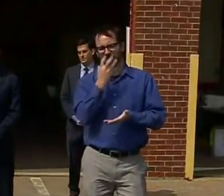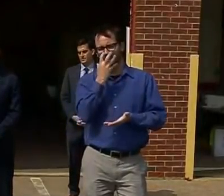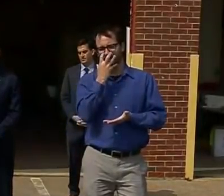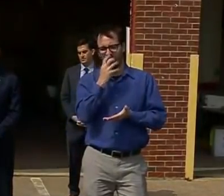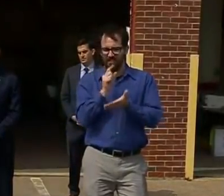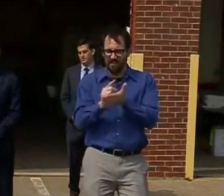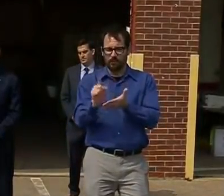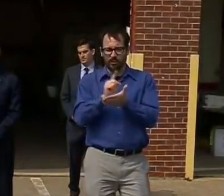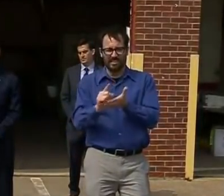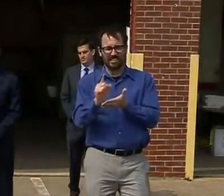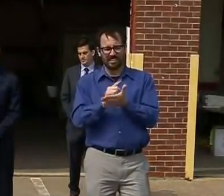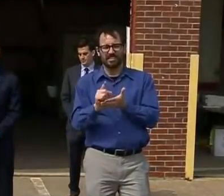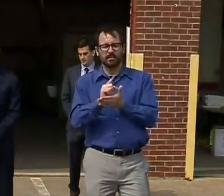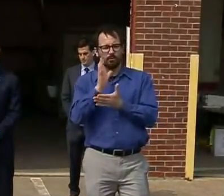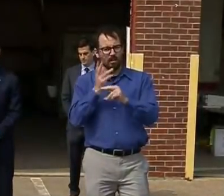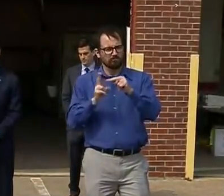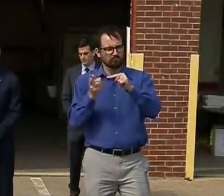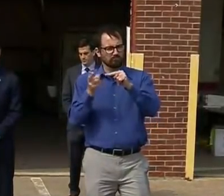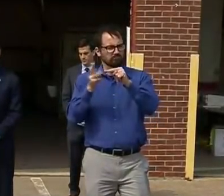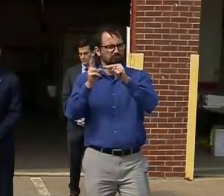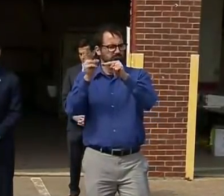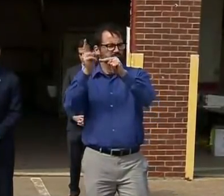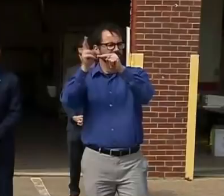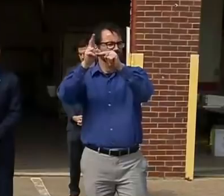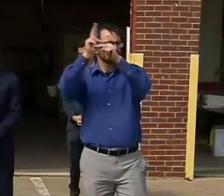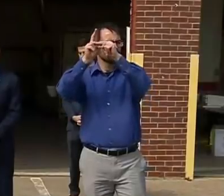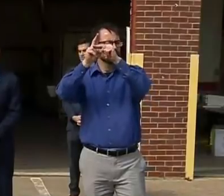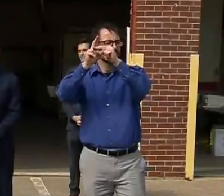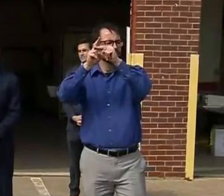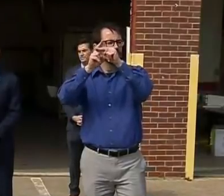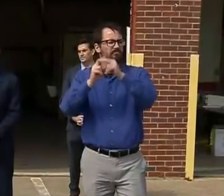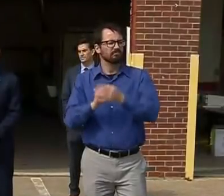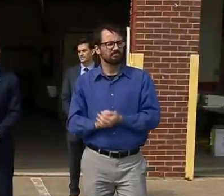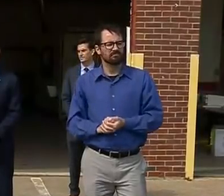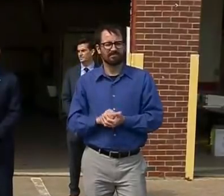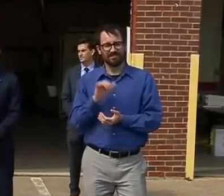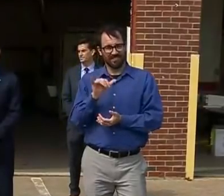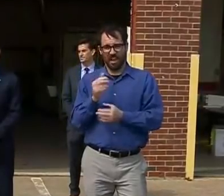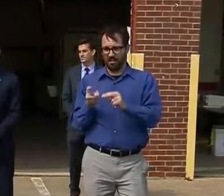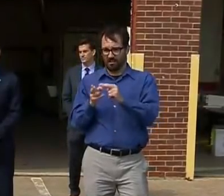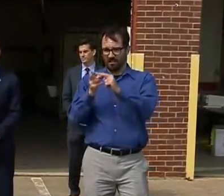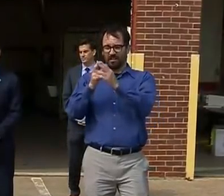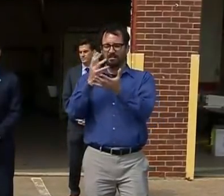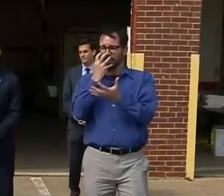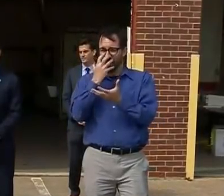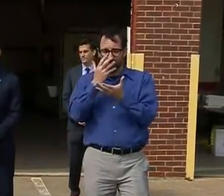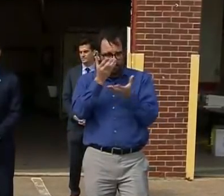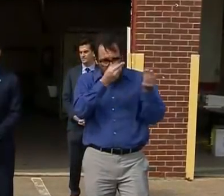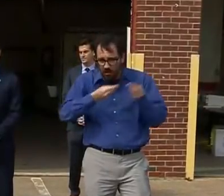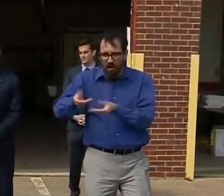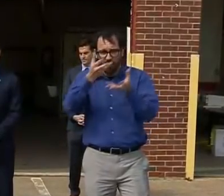enable the protection of health frontline healthcare workers.